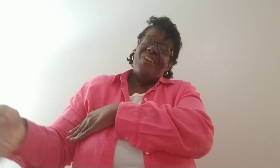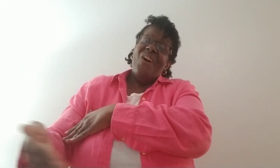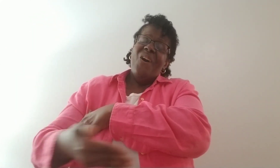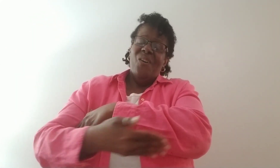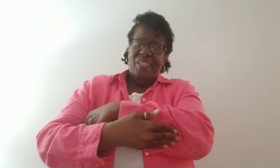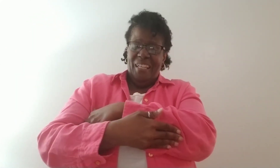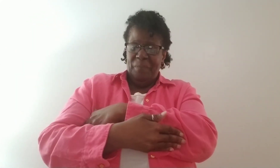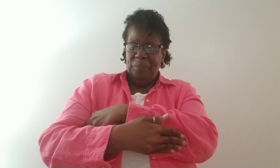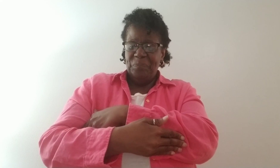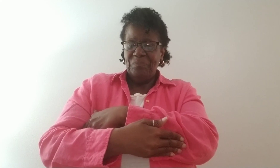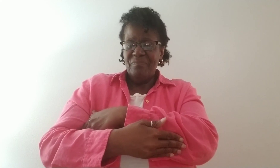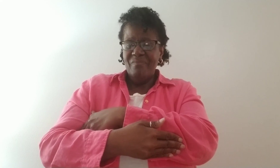all night.